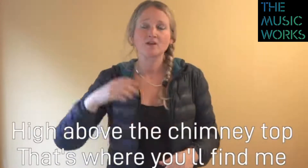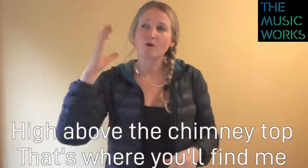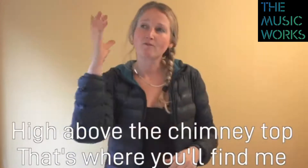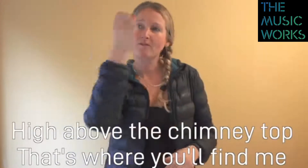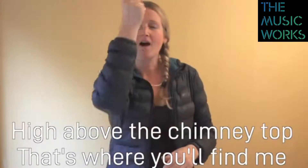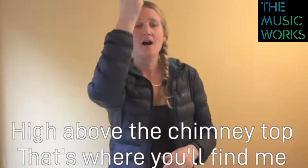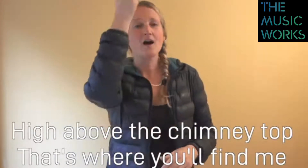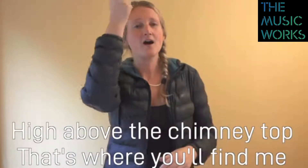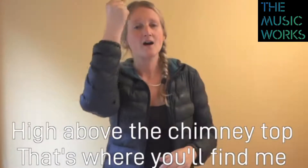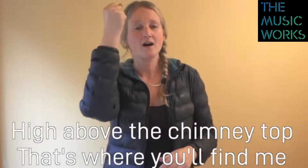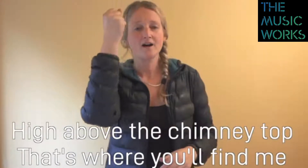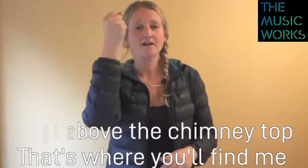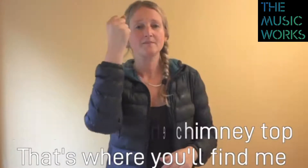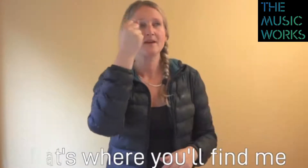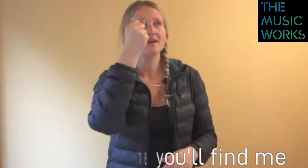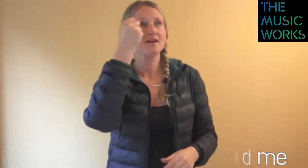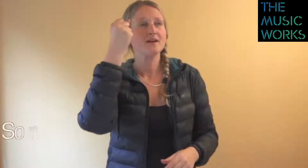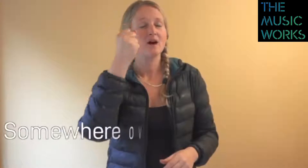you'll find me, oh,